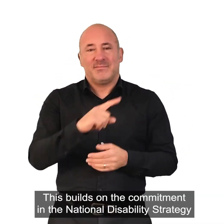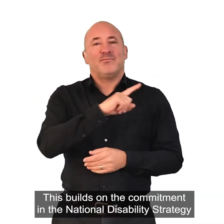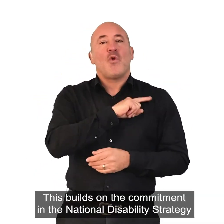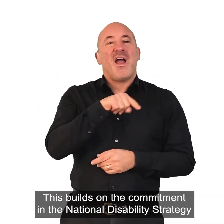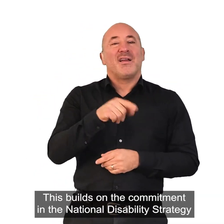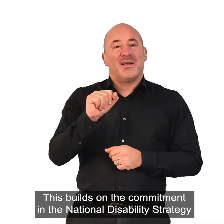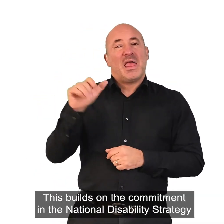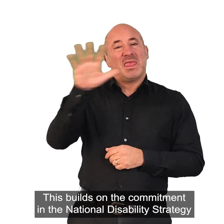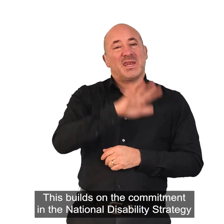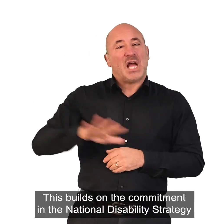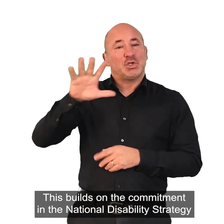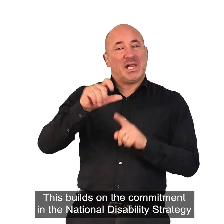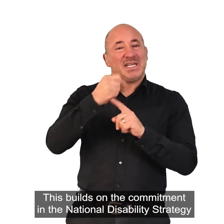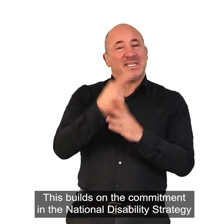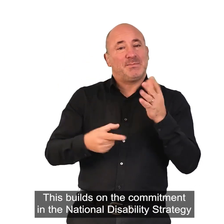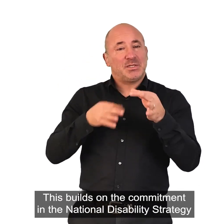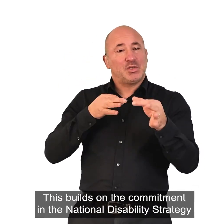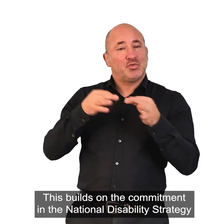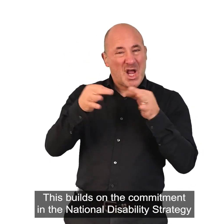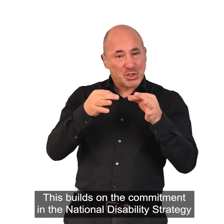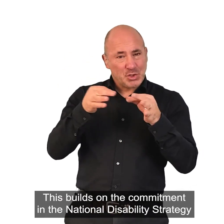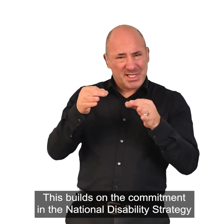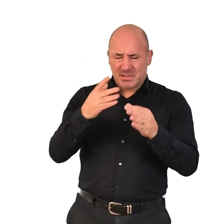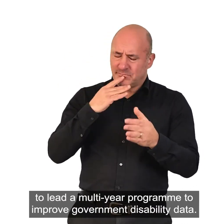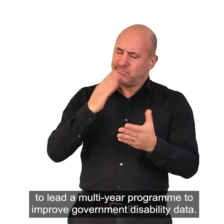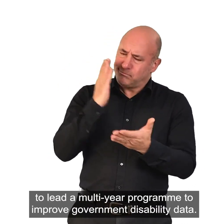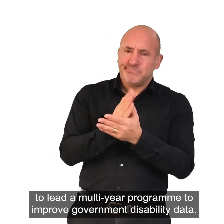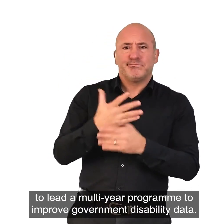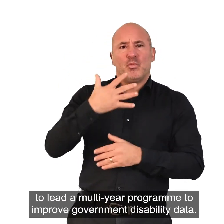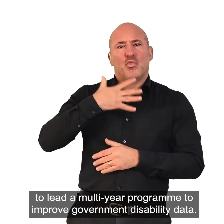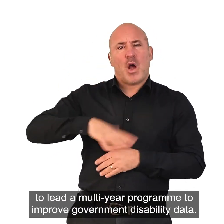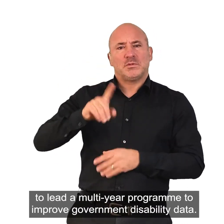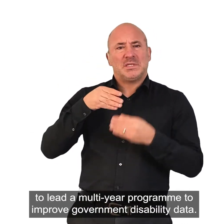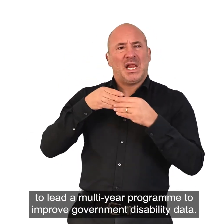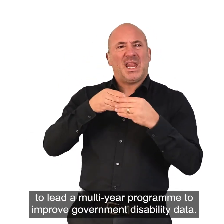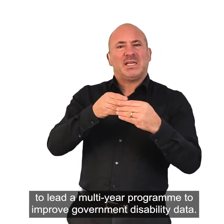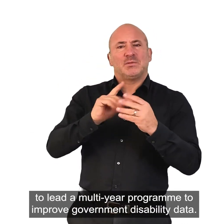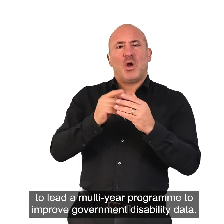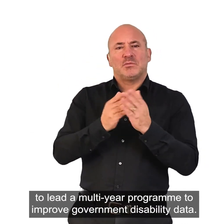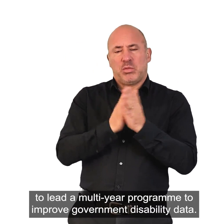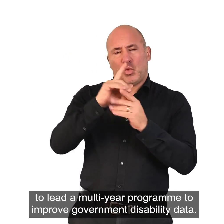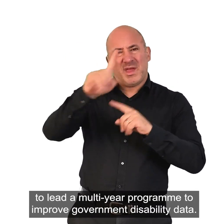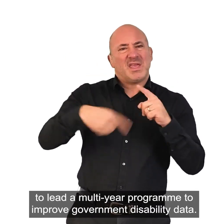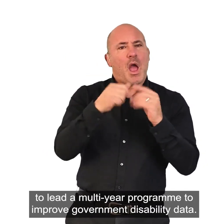This builds on the commitment in the National Disability Strategy to lead a multi-year programme to improve government disability